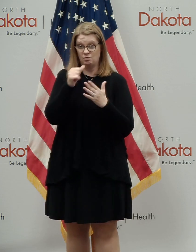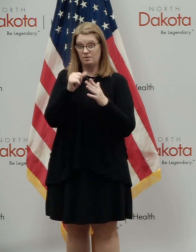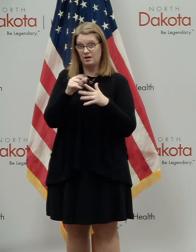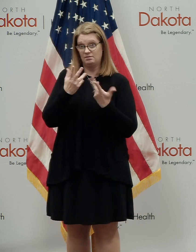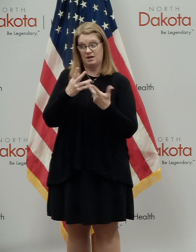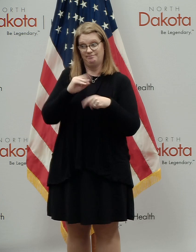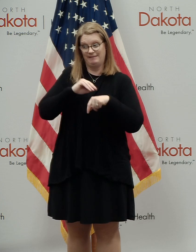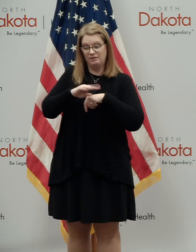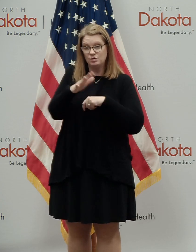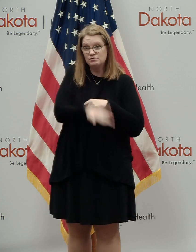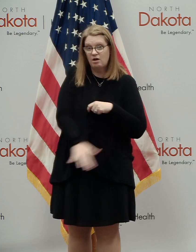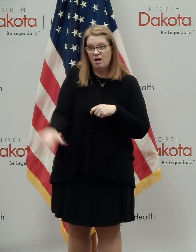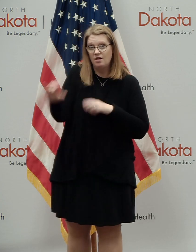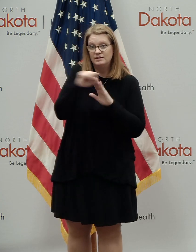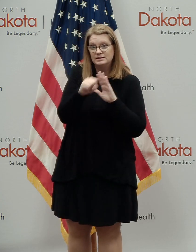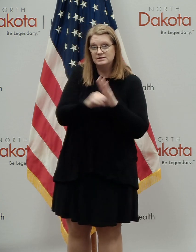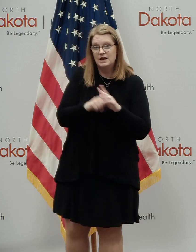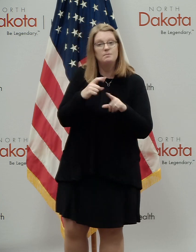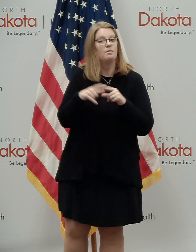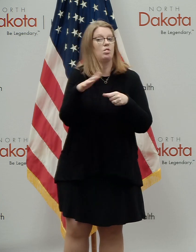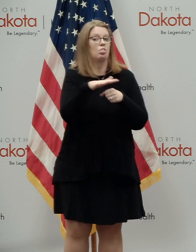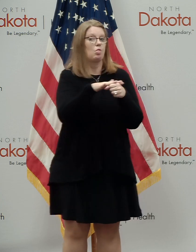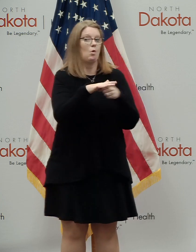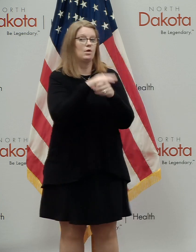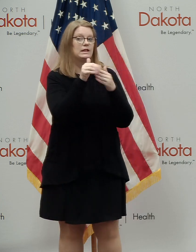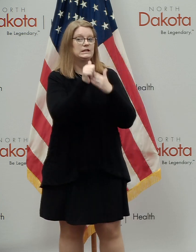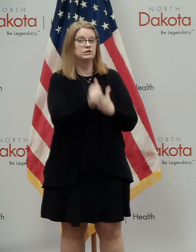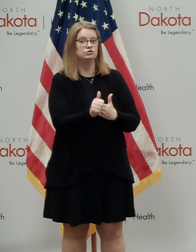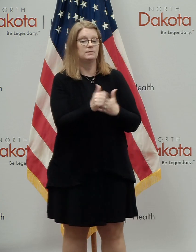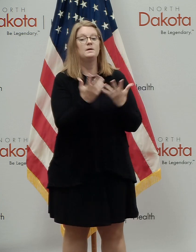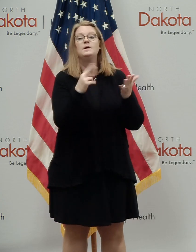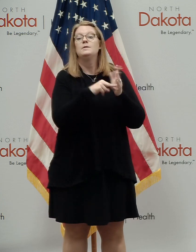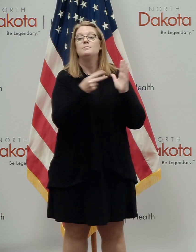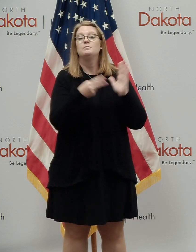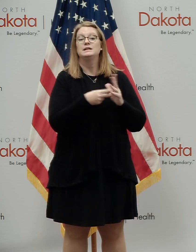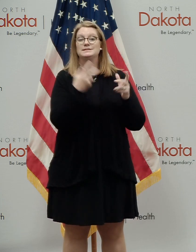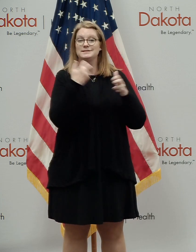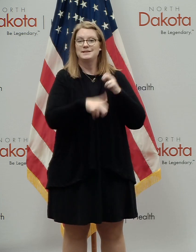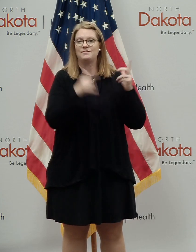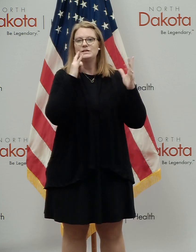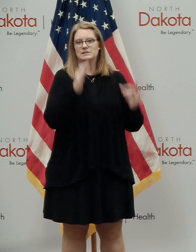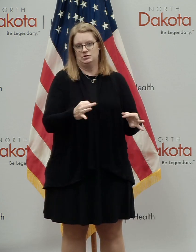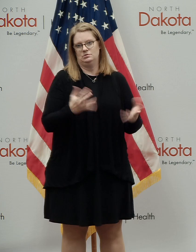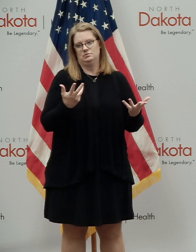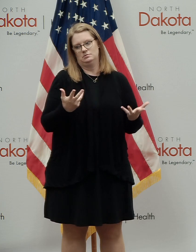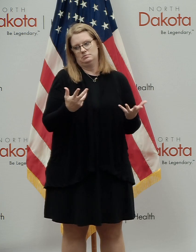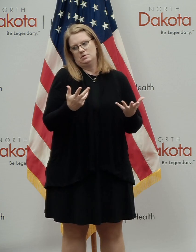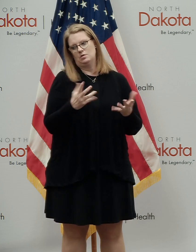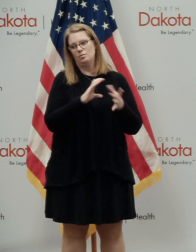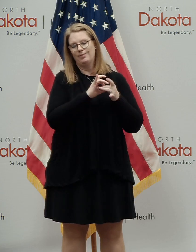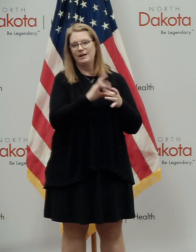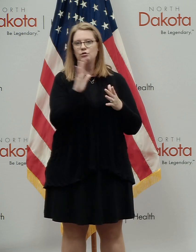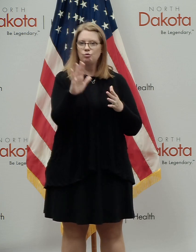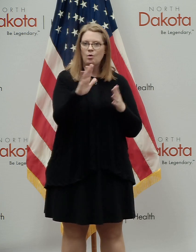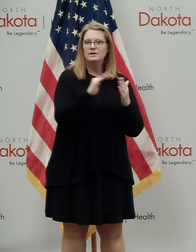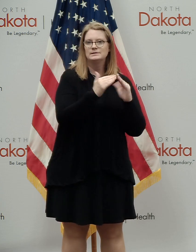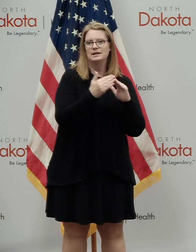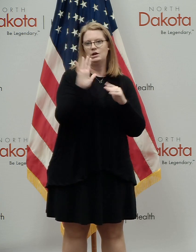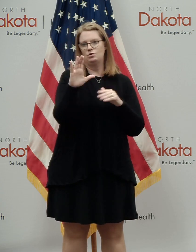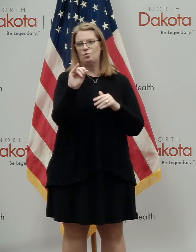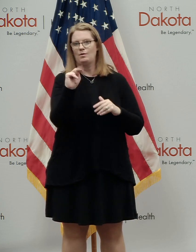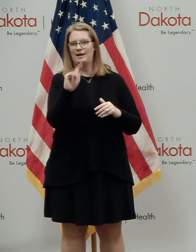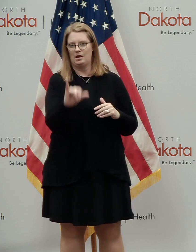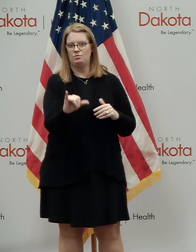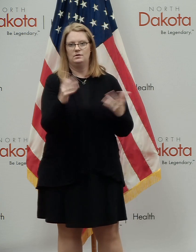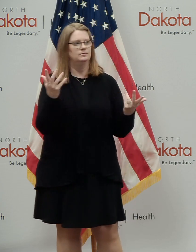but local leadership means making tough decisions based on the data in your city or your county, and those are available to